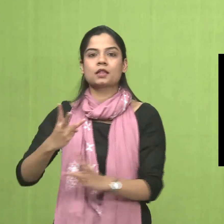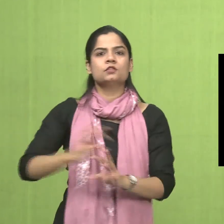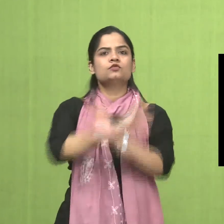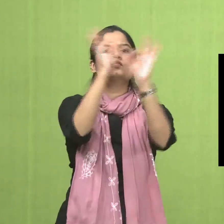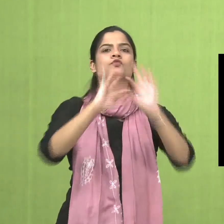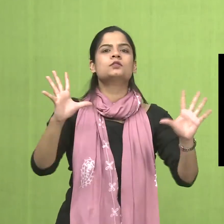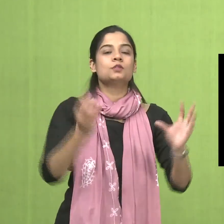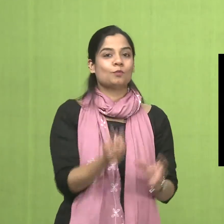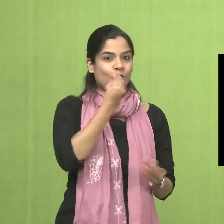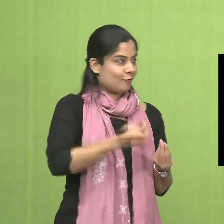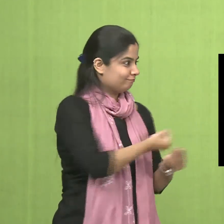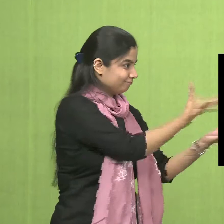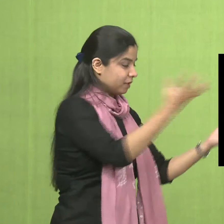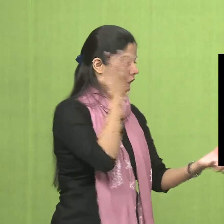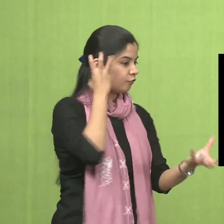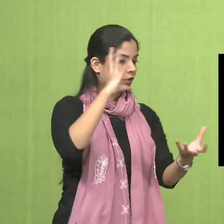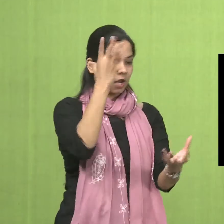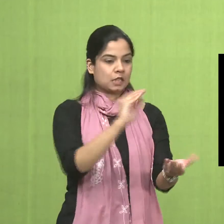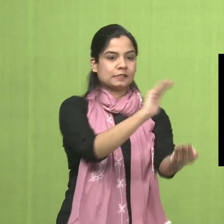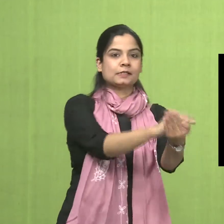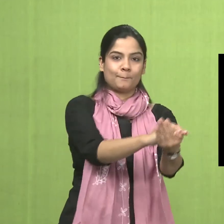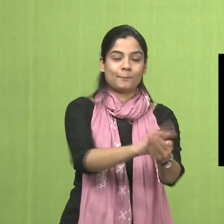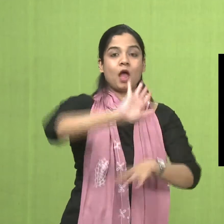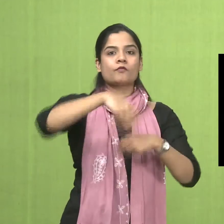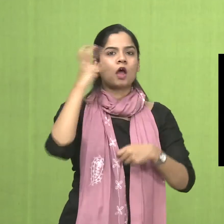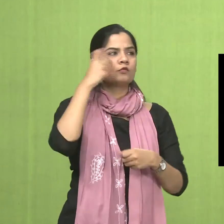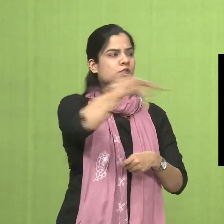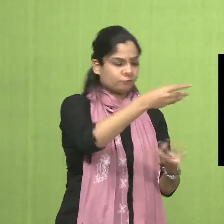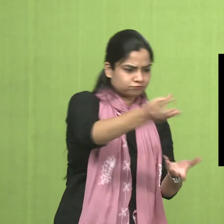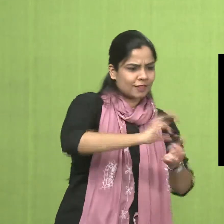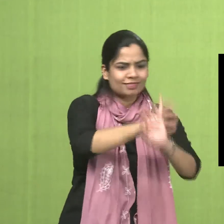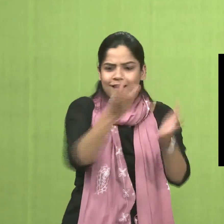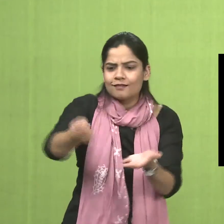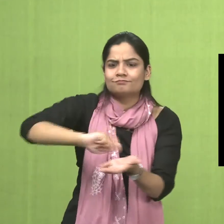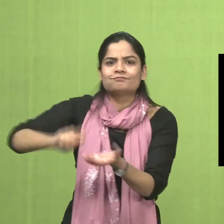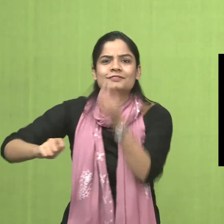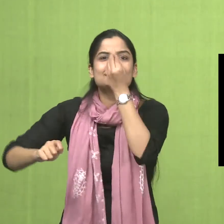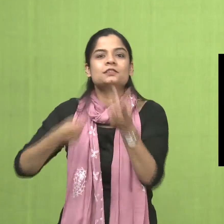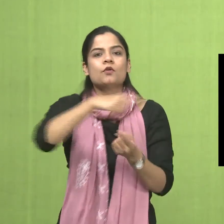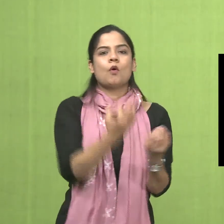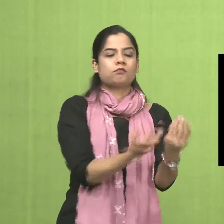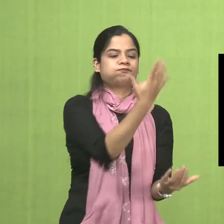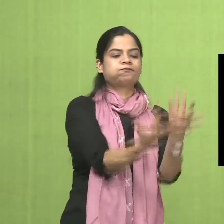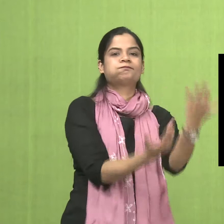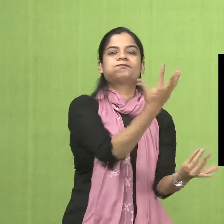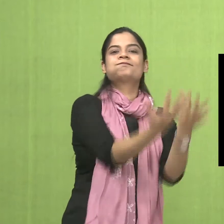So your time is also saved and your energy is also saved. Everyone can serve themselves easily, just heat the food and eat